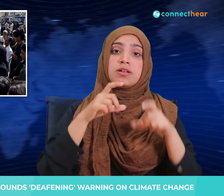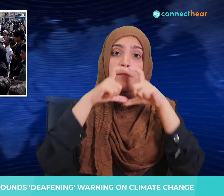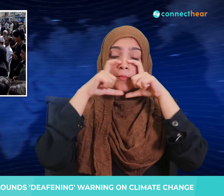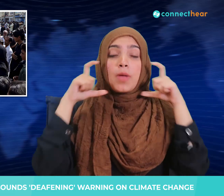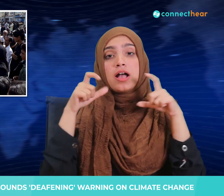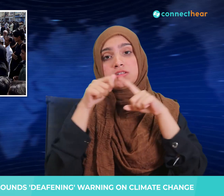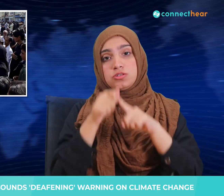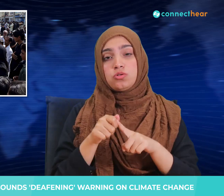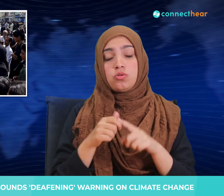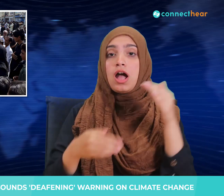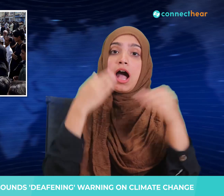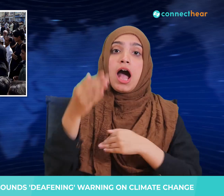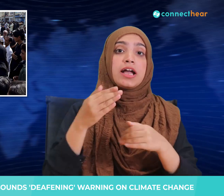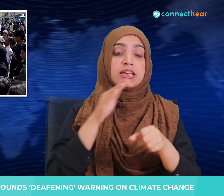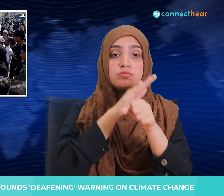coronavirus cases and deaths.